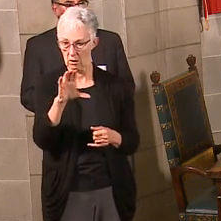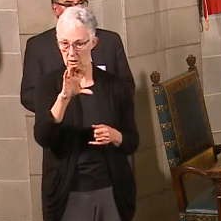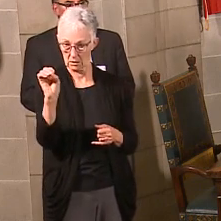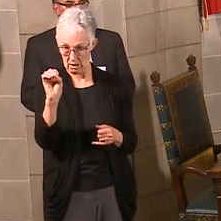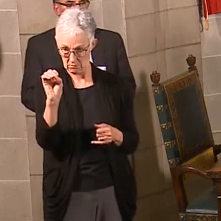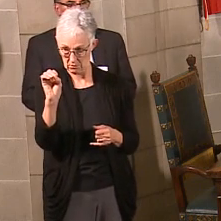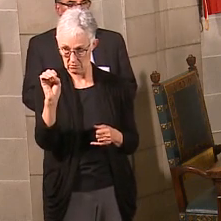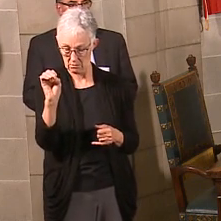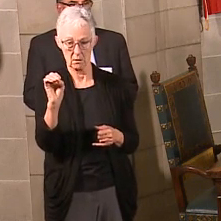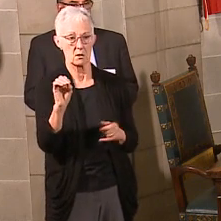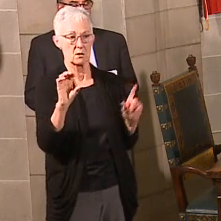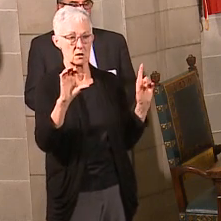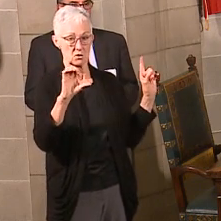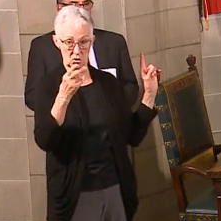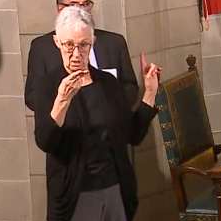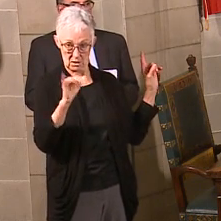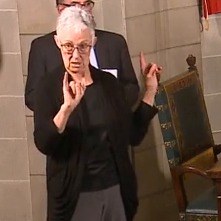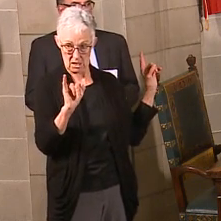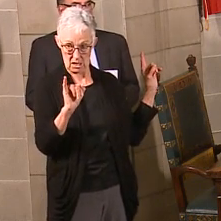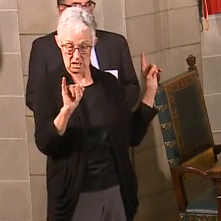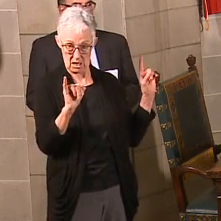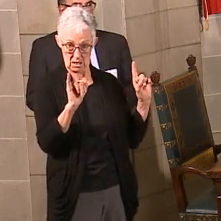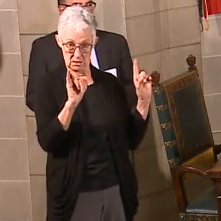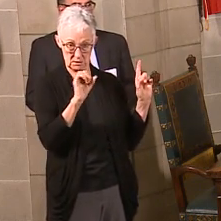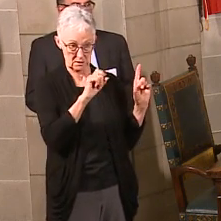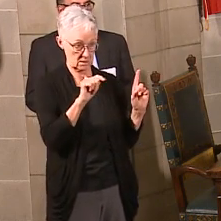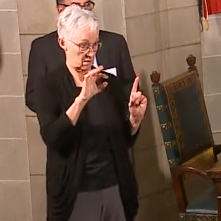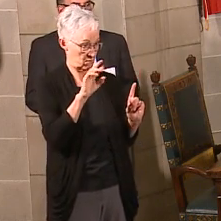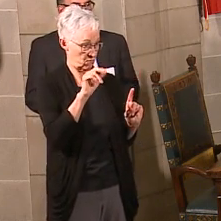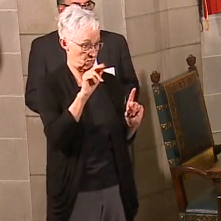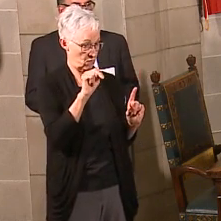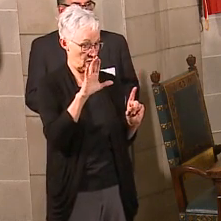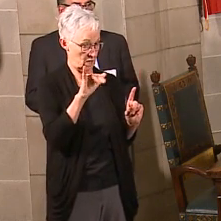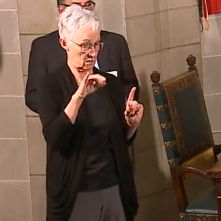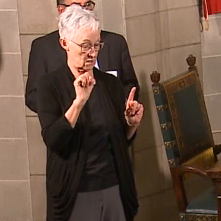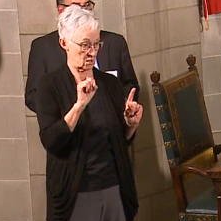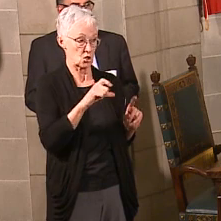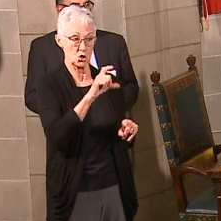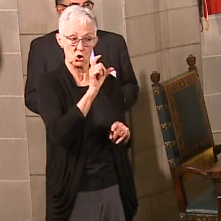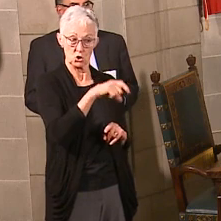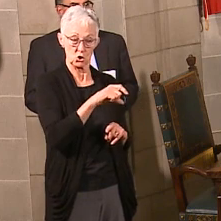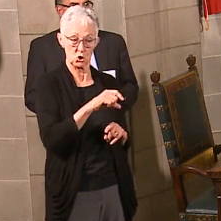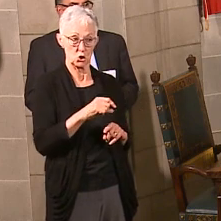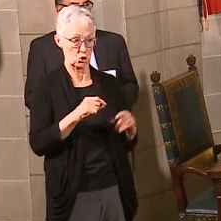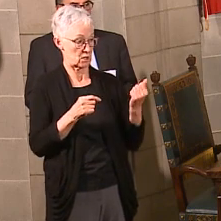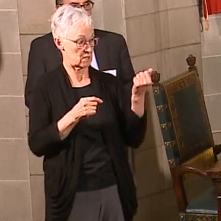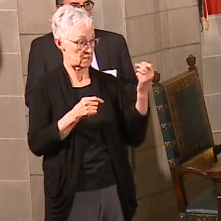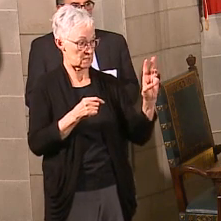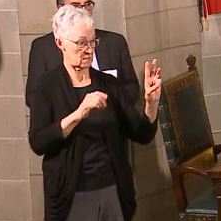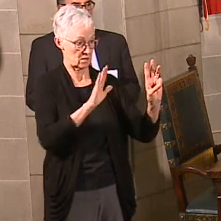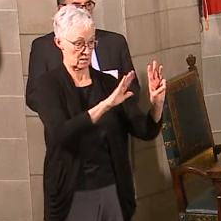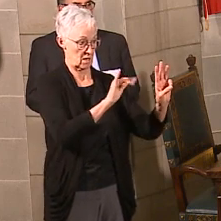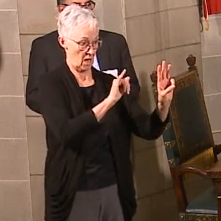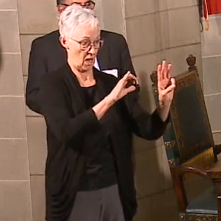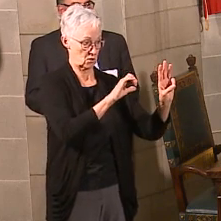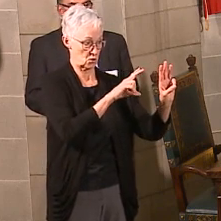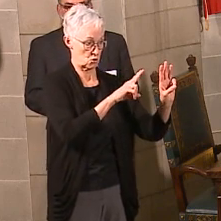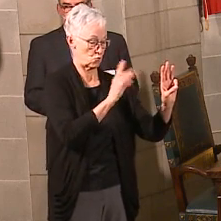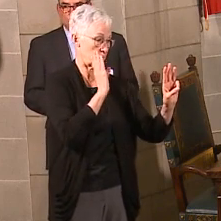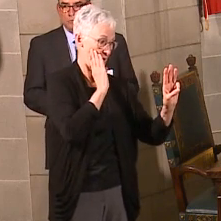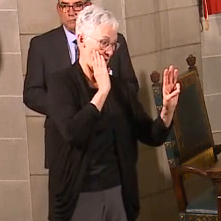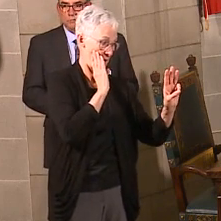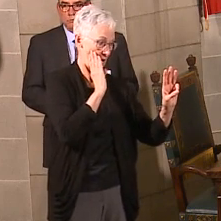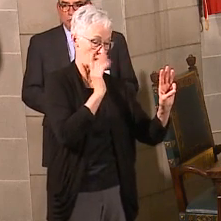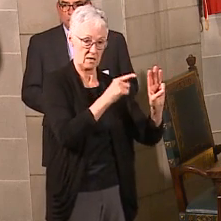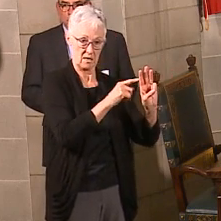CHI St. Francis. Should they still be at using 14 of their 16 ICU beds come May 4th, they would not be able to do elective surgeries